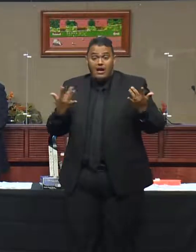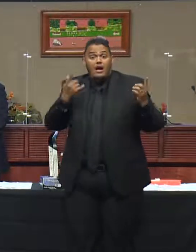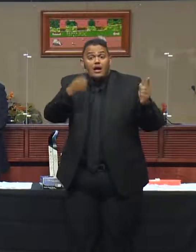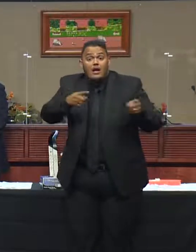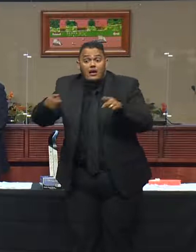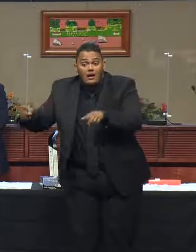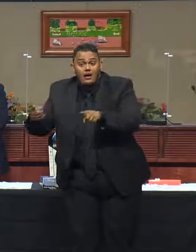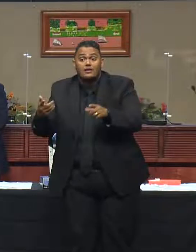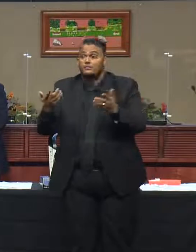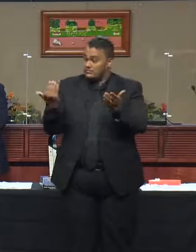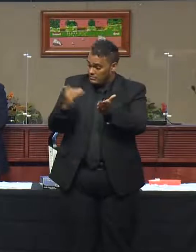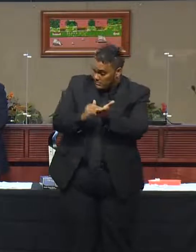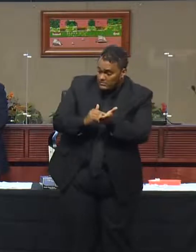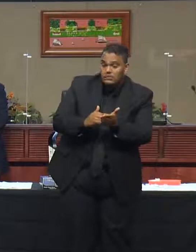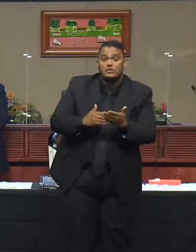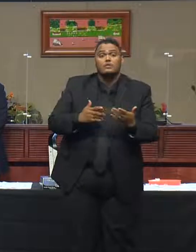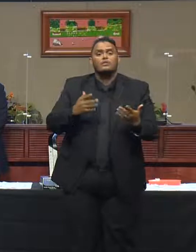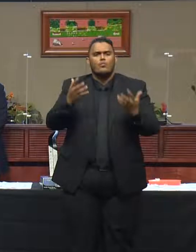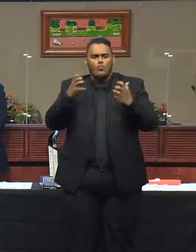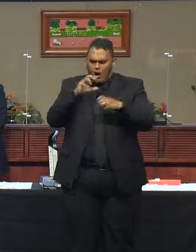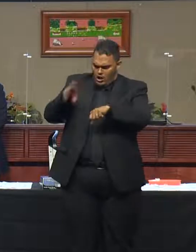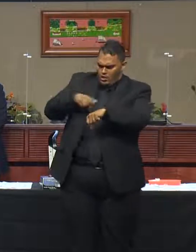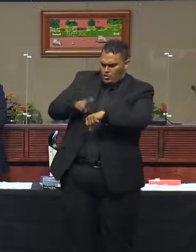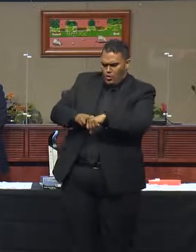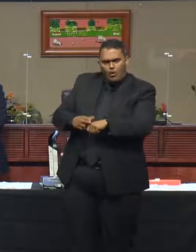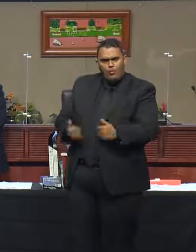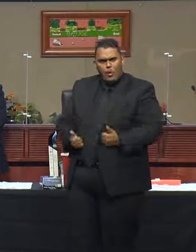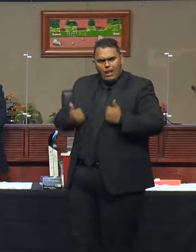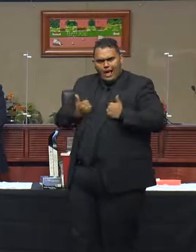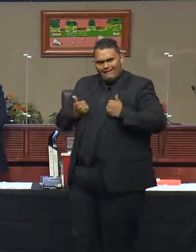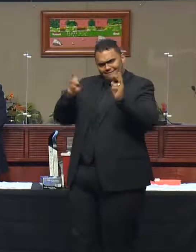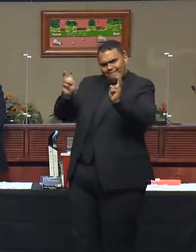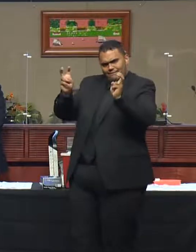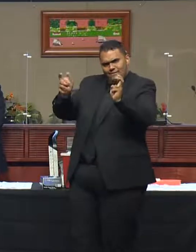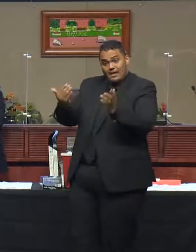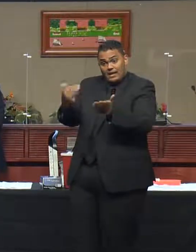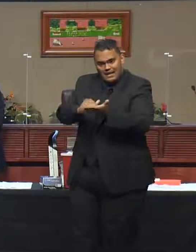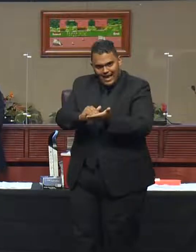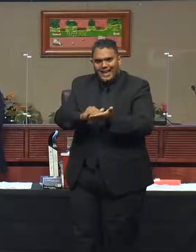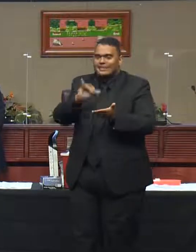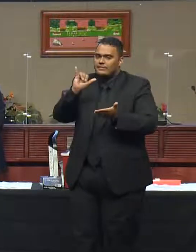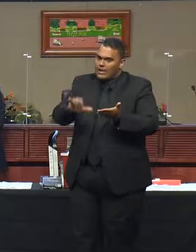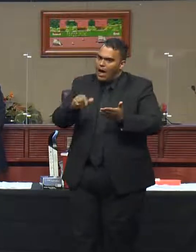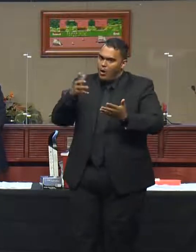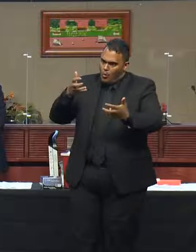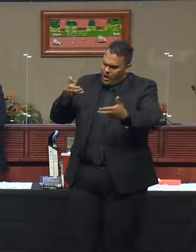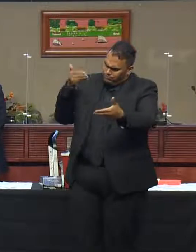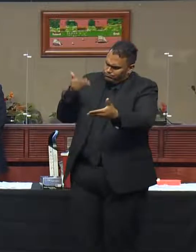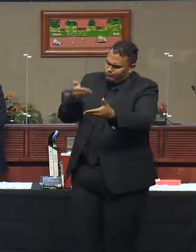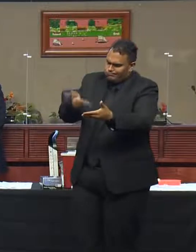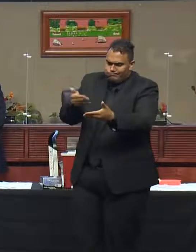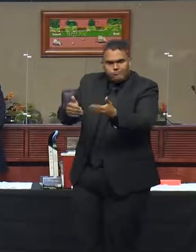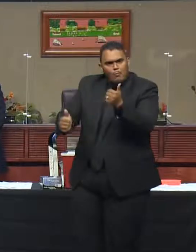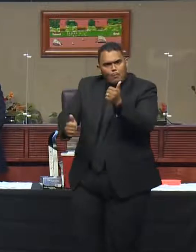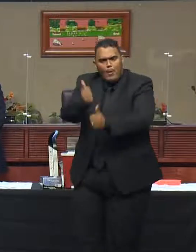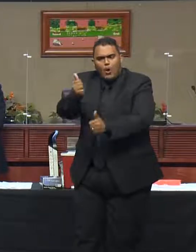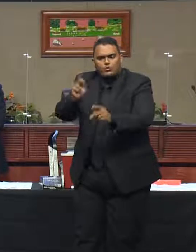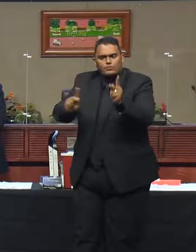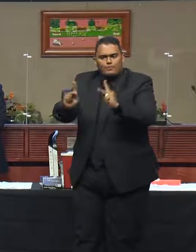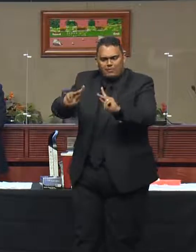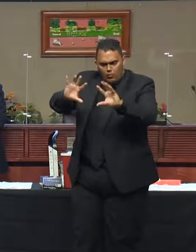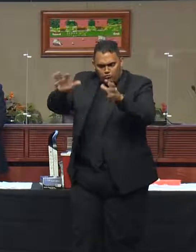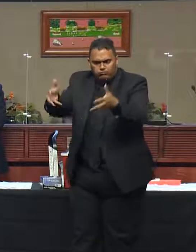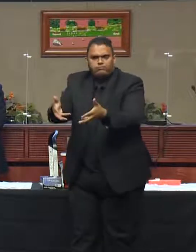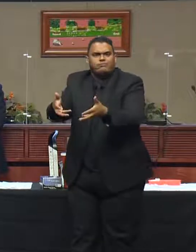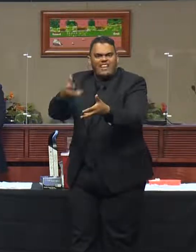normalcy, getting to herd immunity, which Dr. Pino will tell you is about 80% of our population being vaccinated, is important.